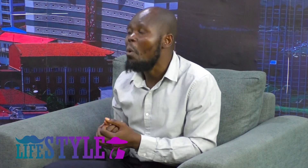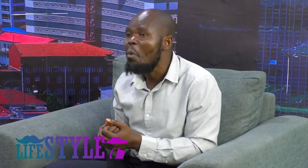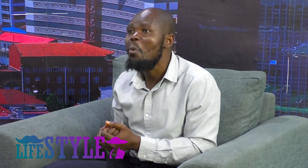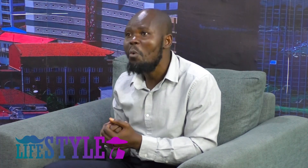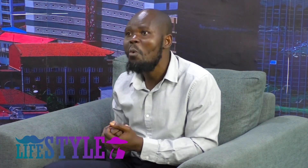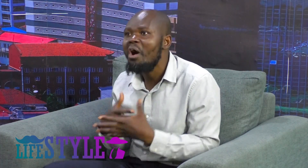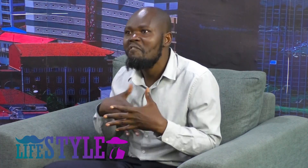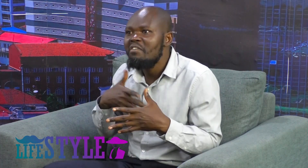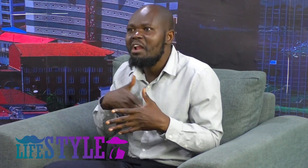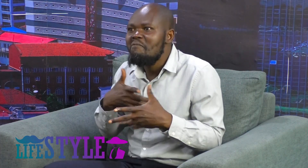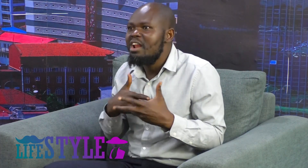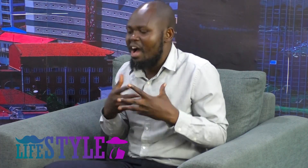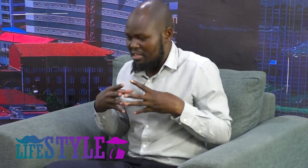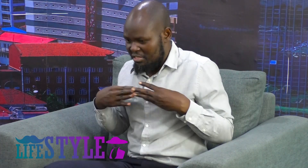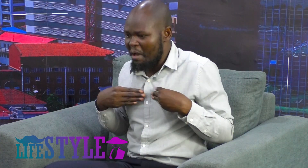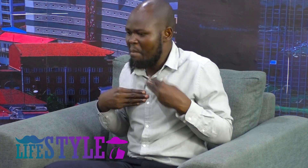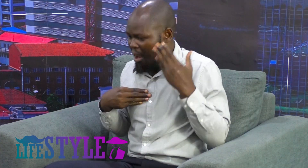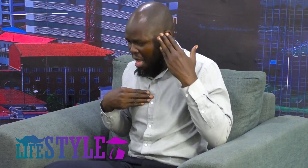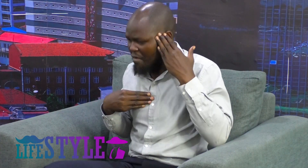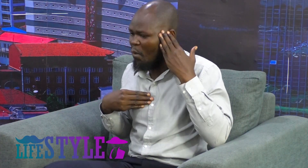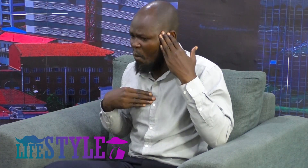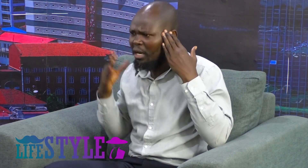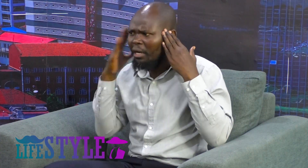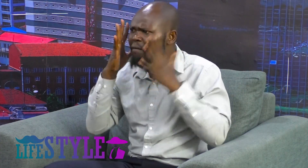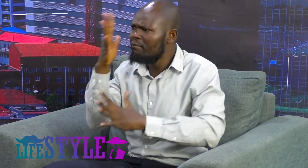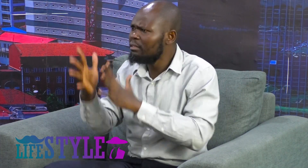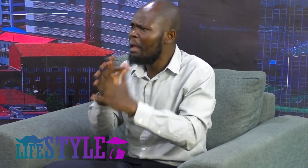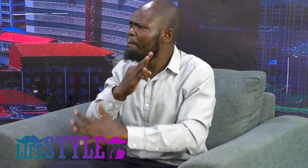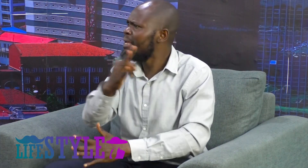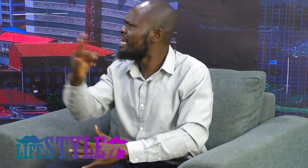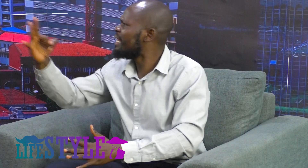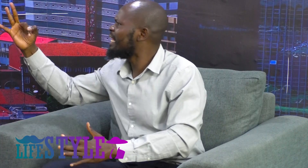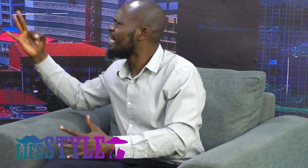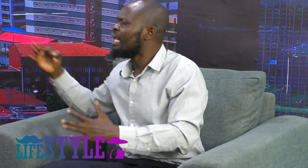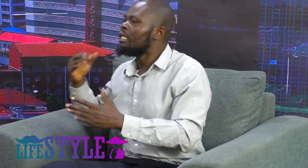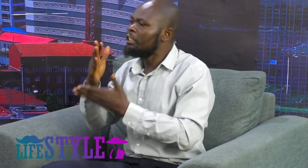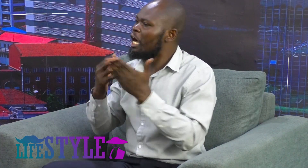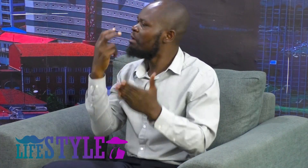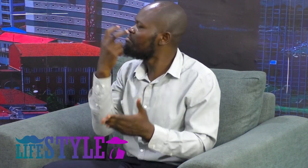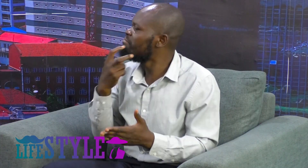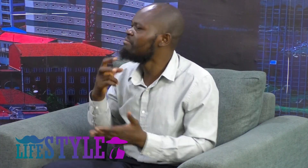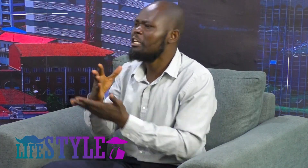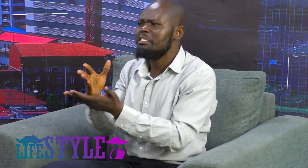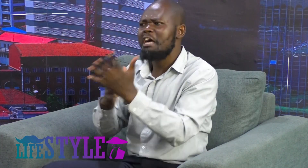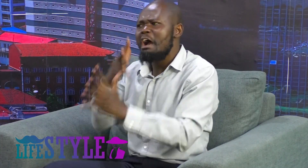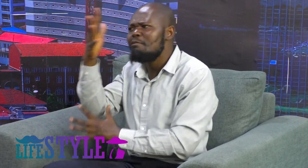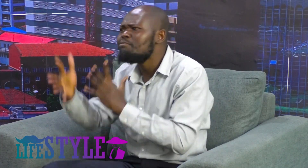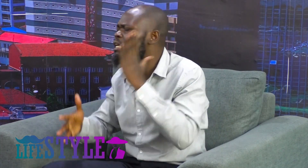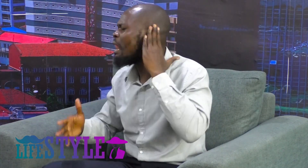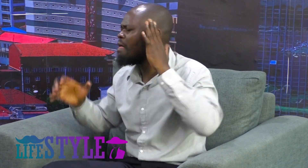also encouraged me that all this, is a way of God, and I should accept, my condition.